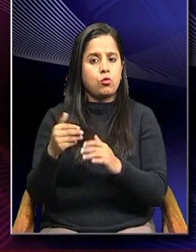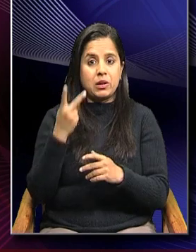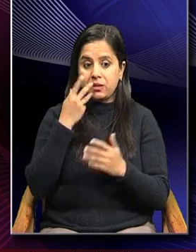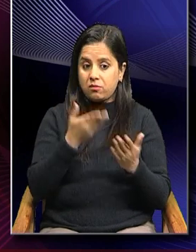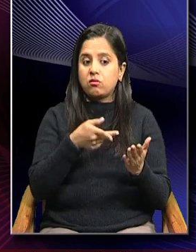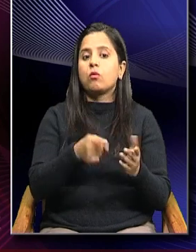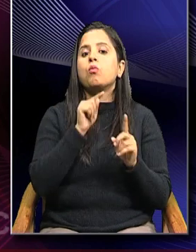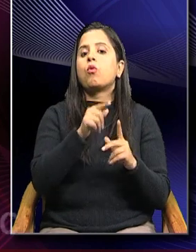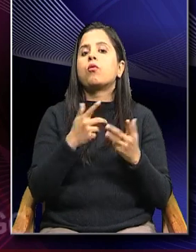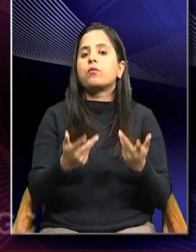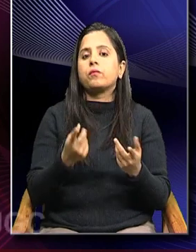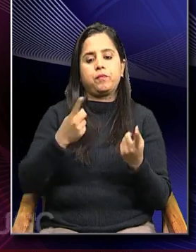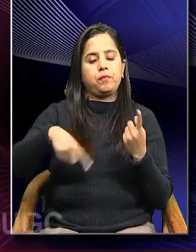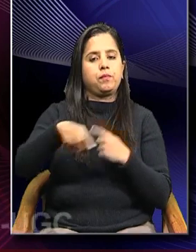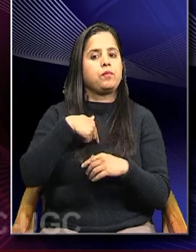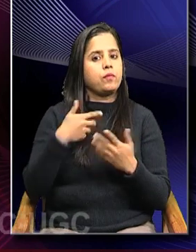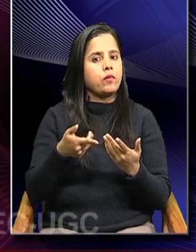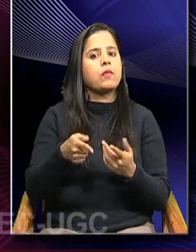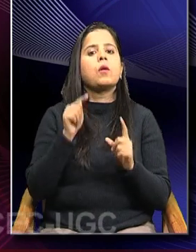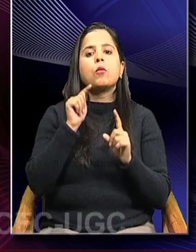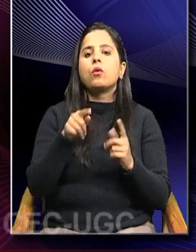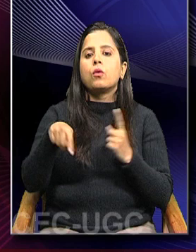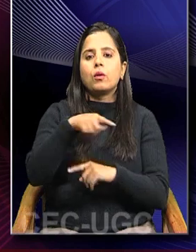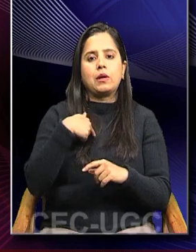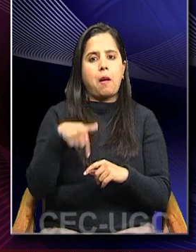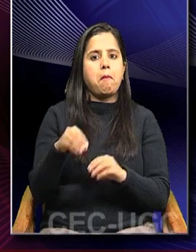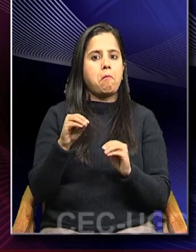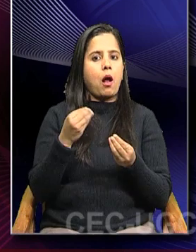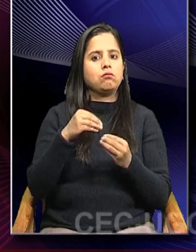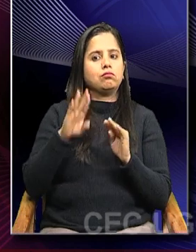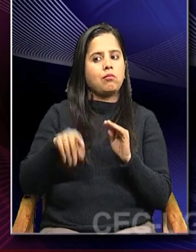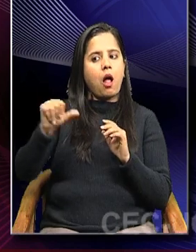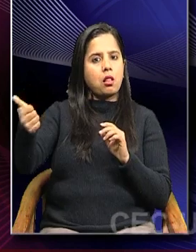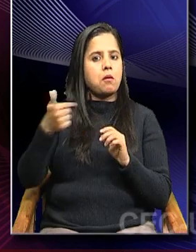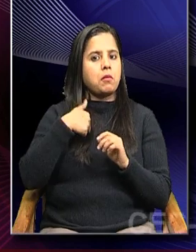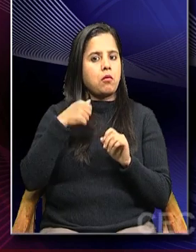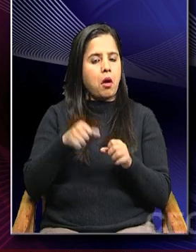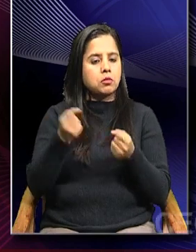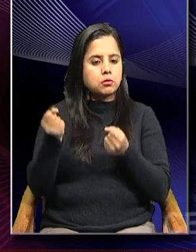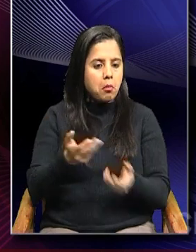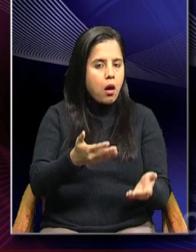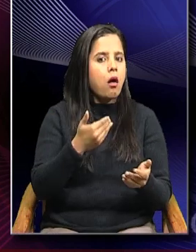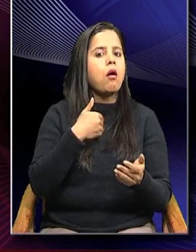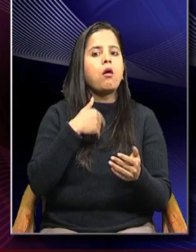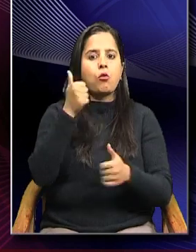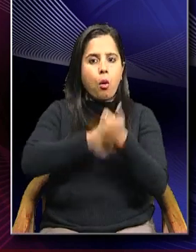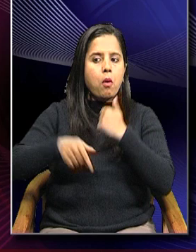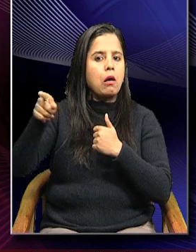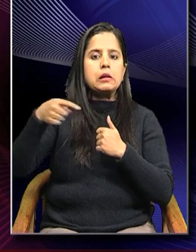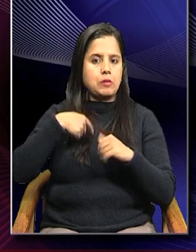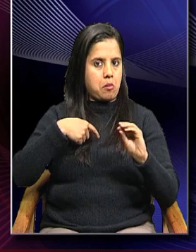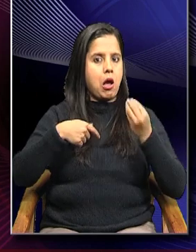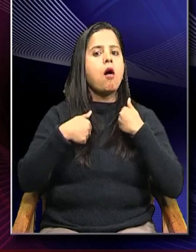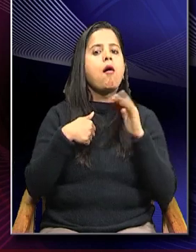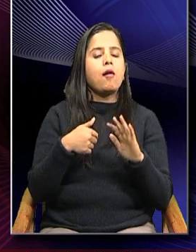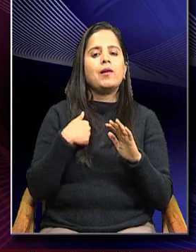is the point, this is what we are, this is the point where we are better than other suppliers, other competitors of ours. So